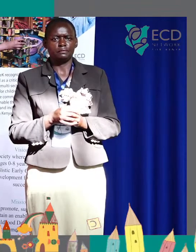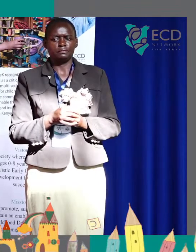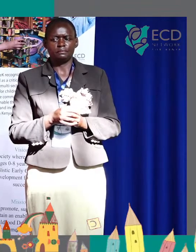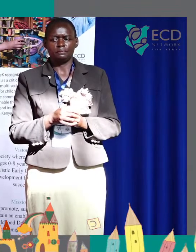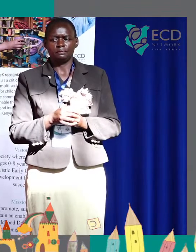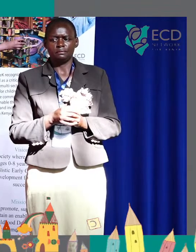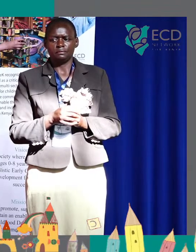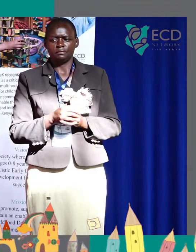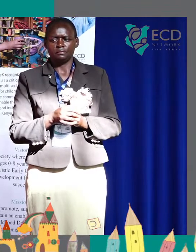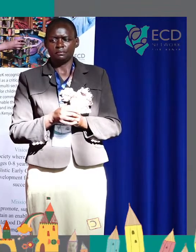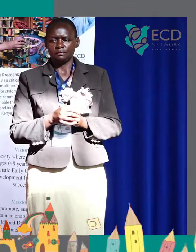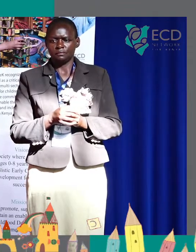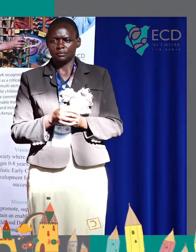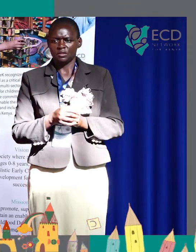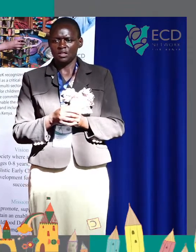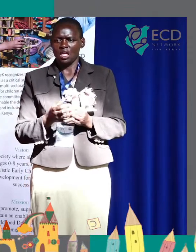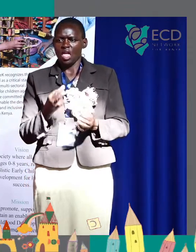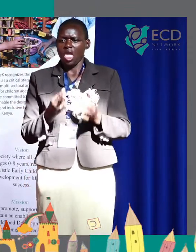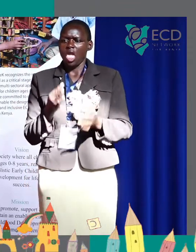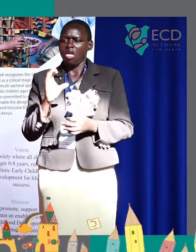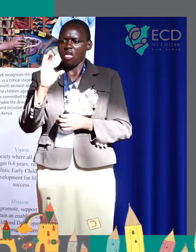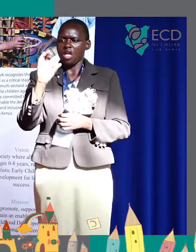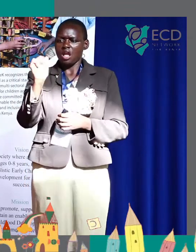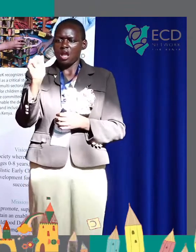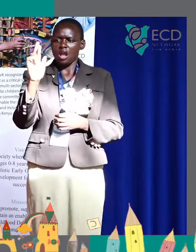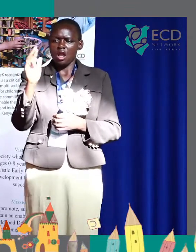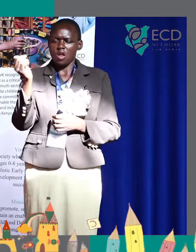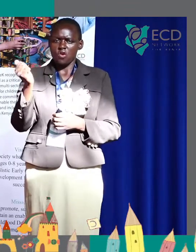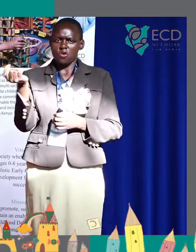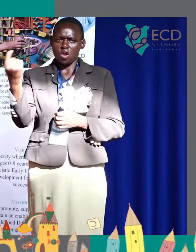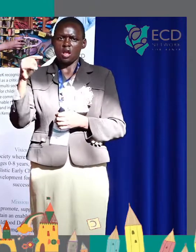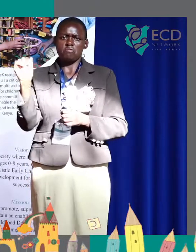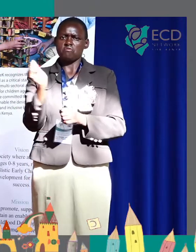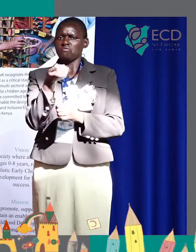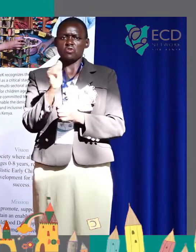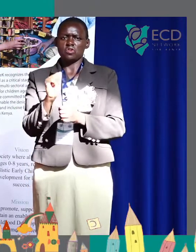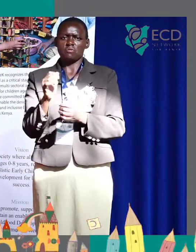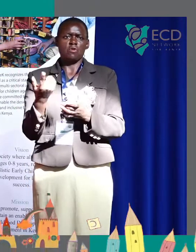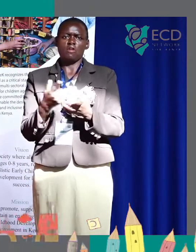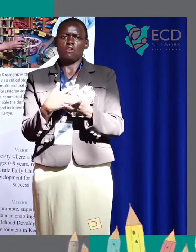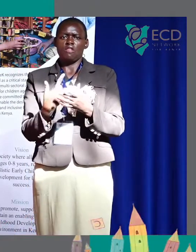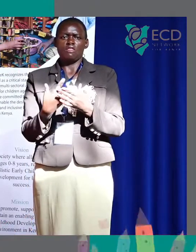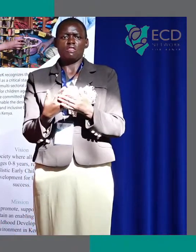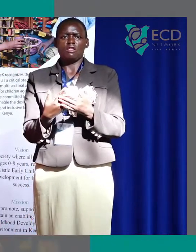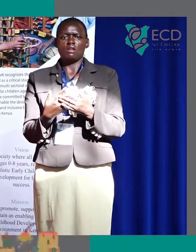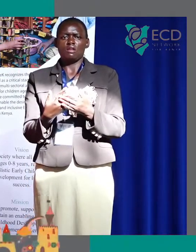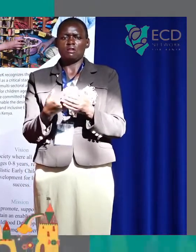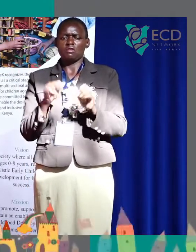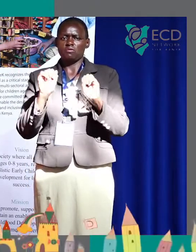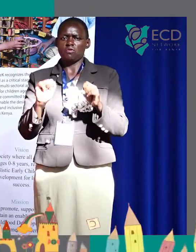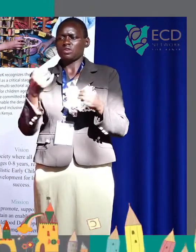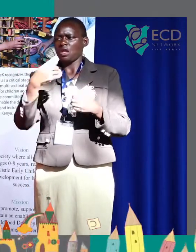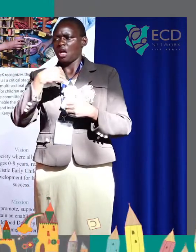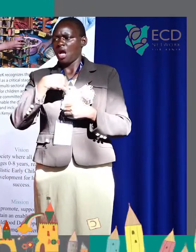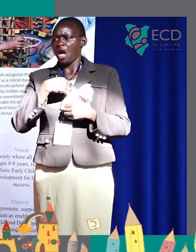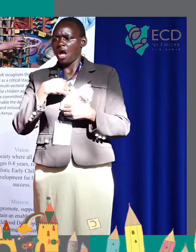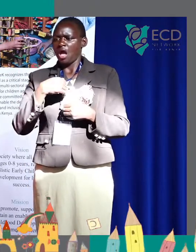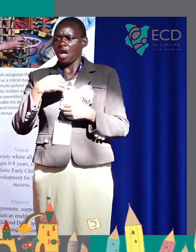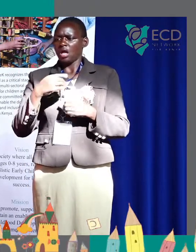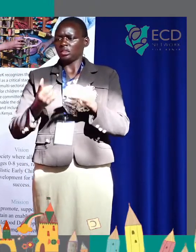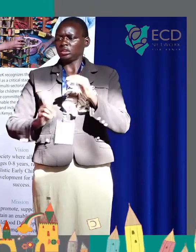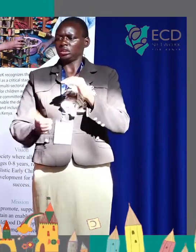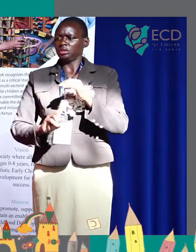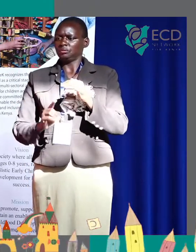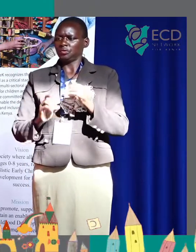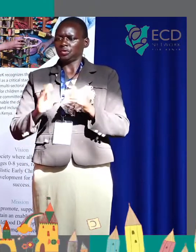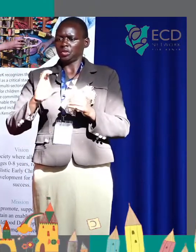all right. So, in case Dr. Carol is not able to get here in good time, we will have the Deputy